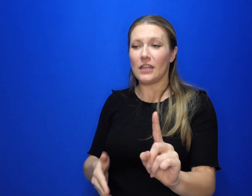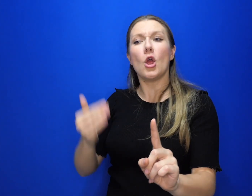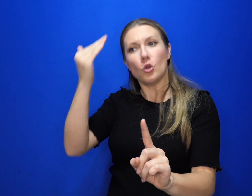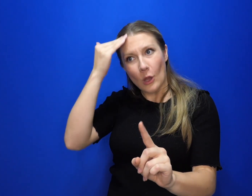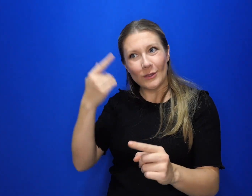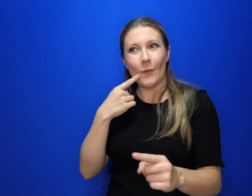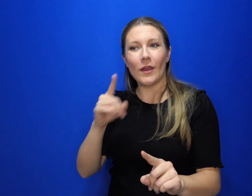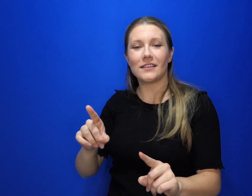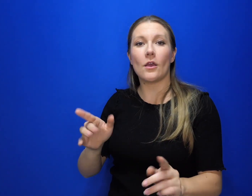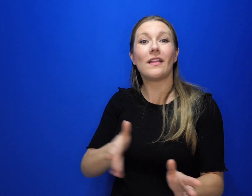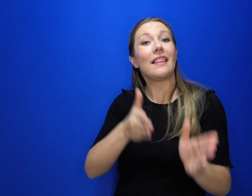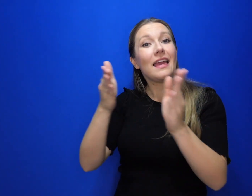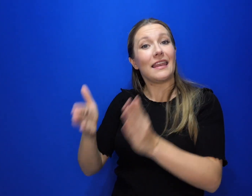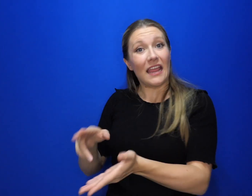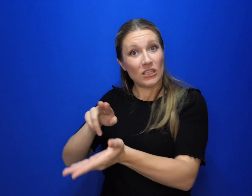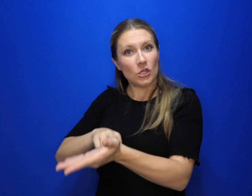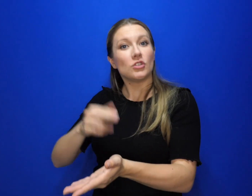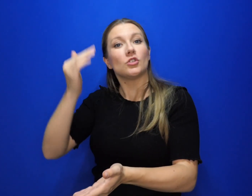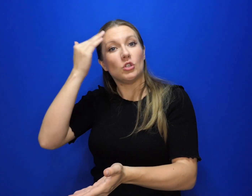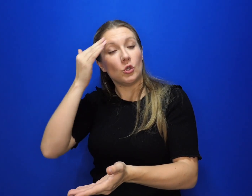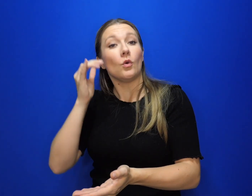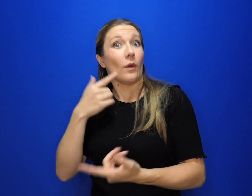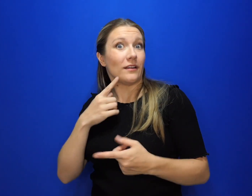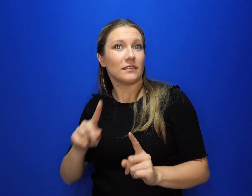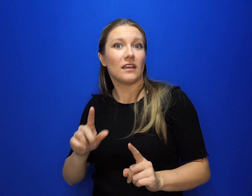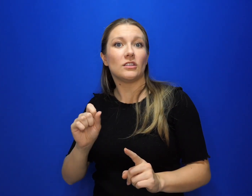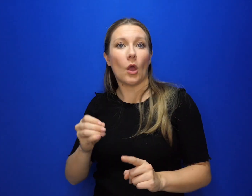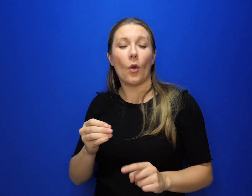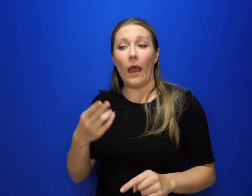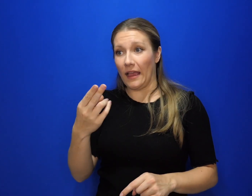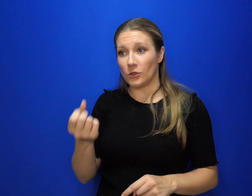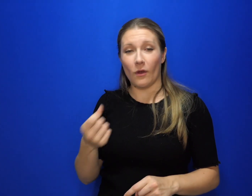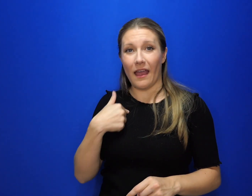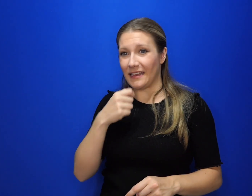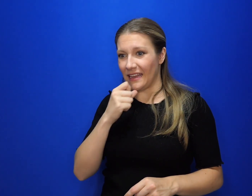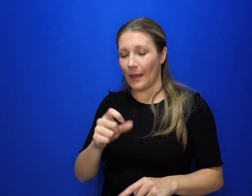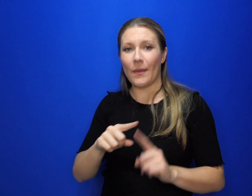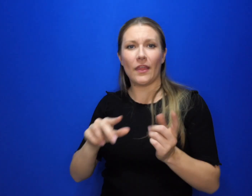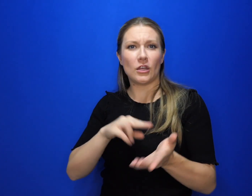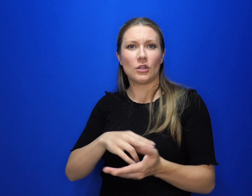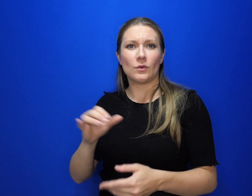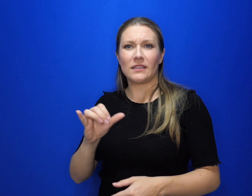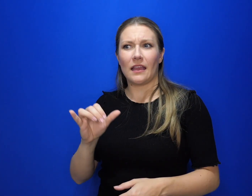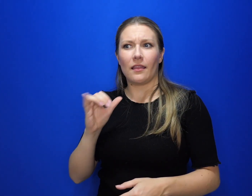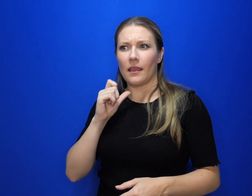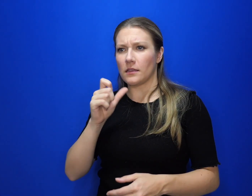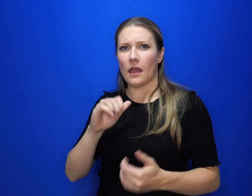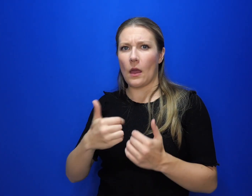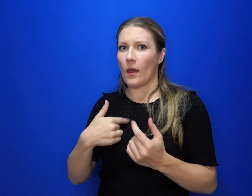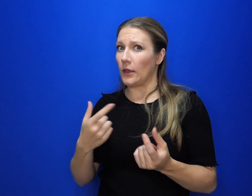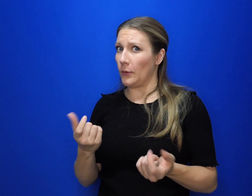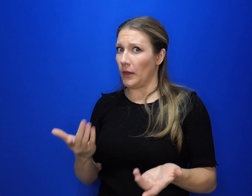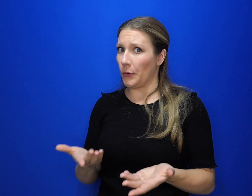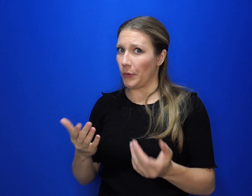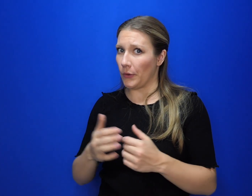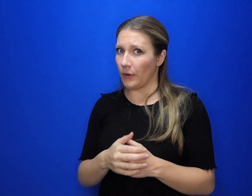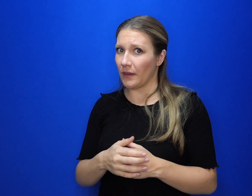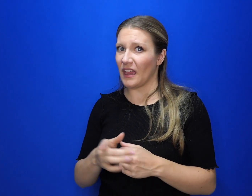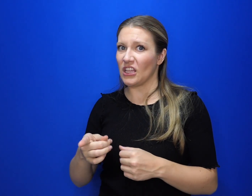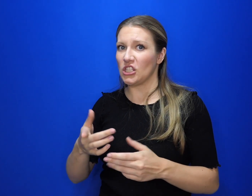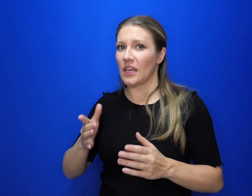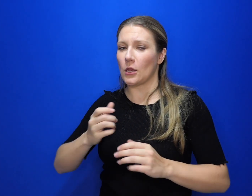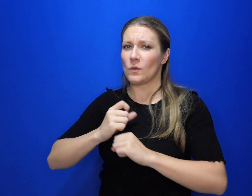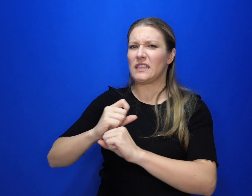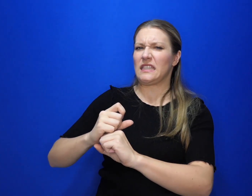And so that made the next person. So when I got to the high school, I did it. But the nurse was just like, well, that's not how I do it here. And she